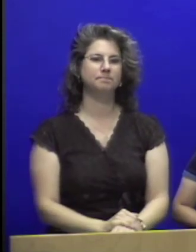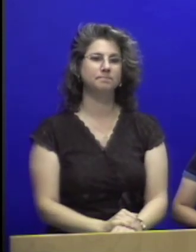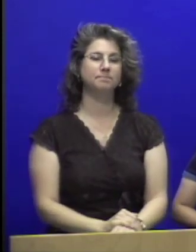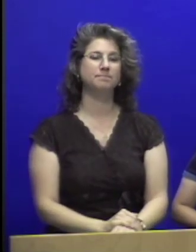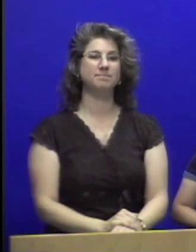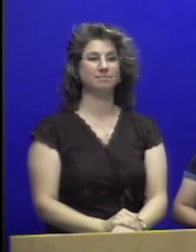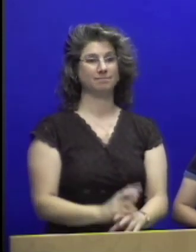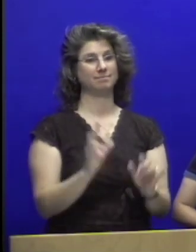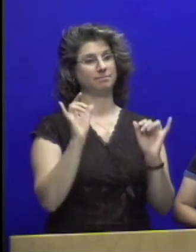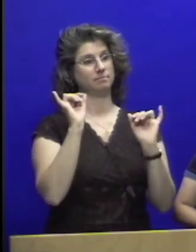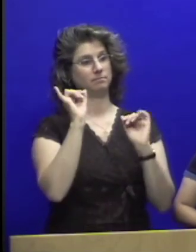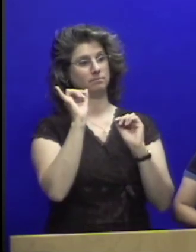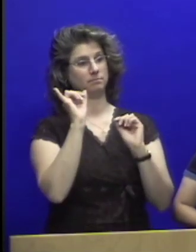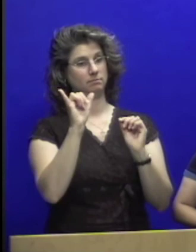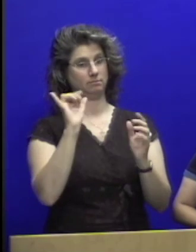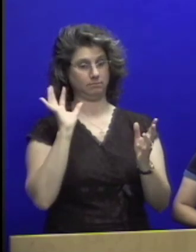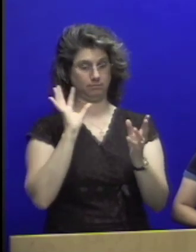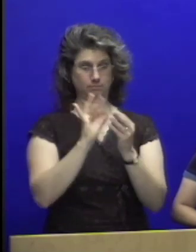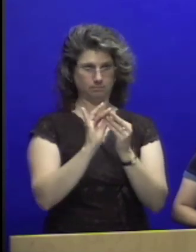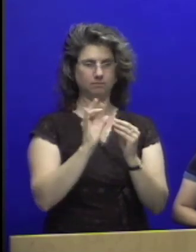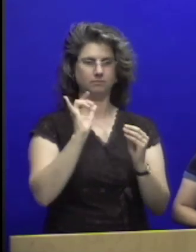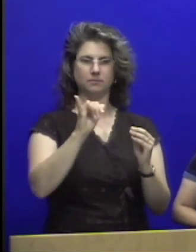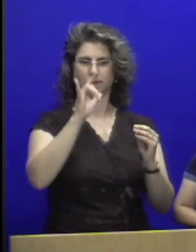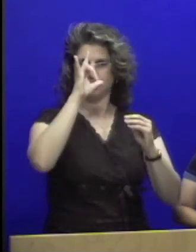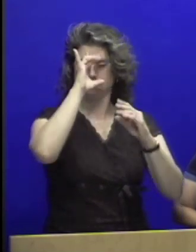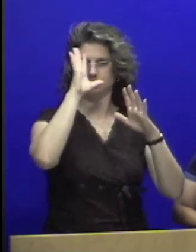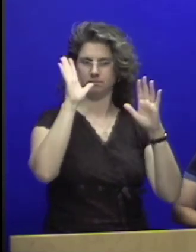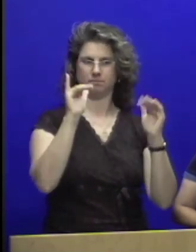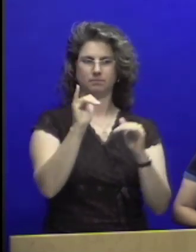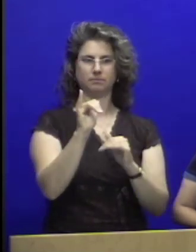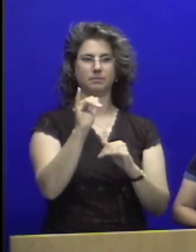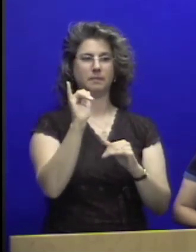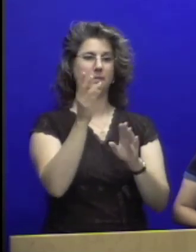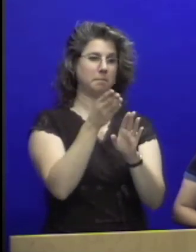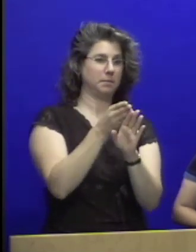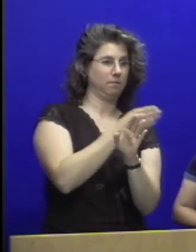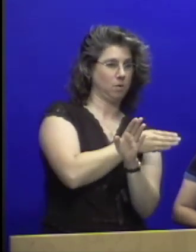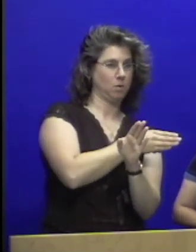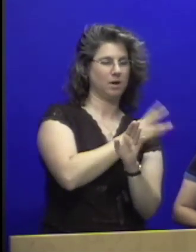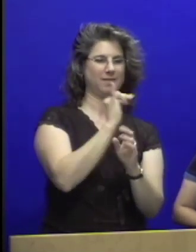And that is what you can expect before and